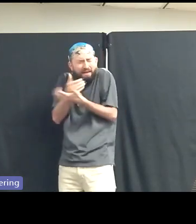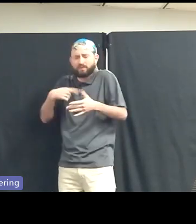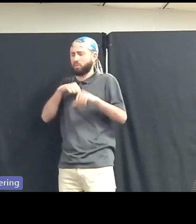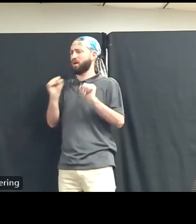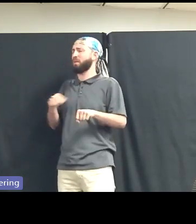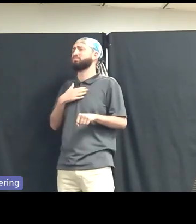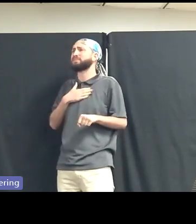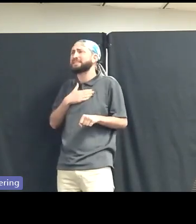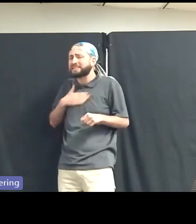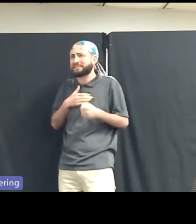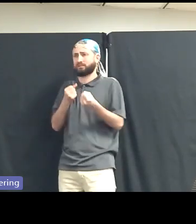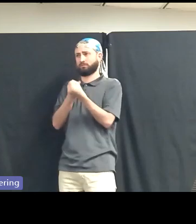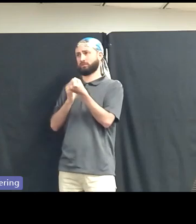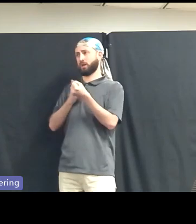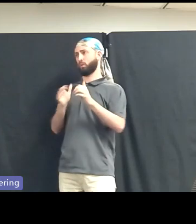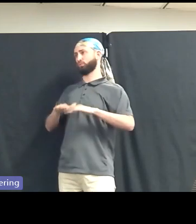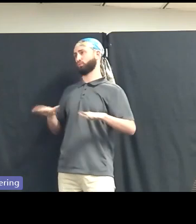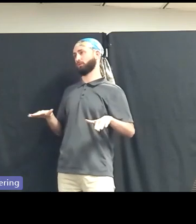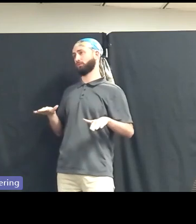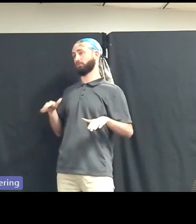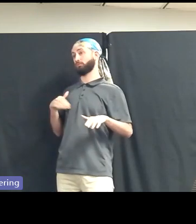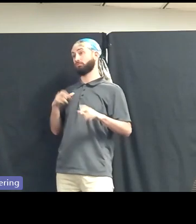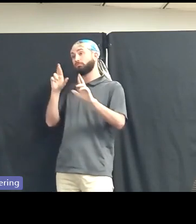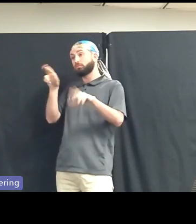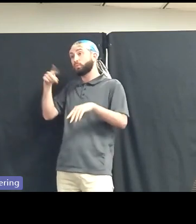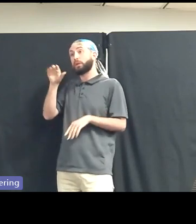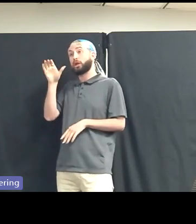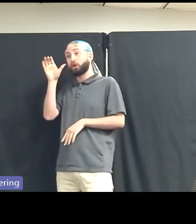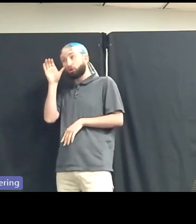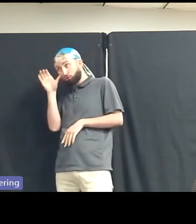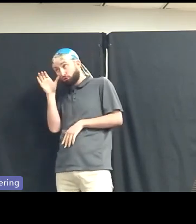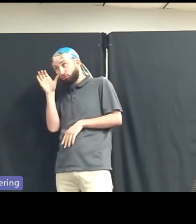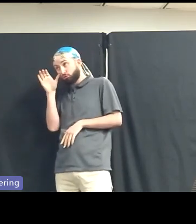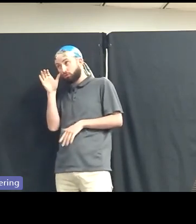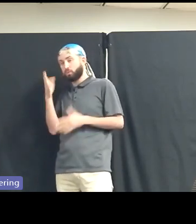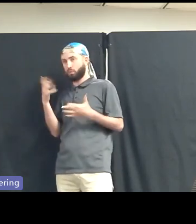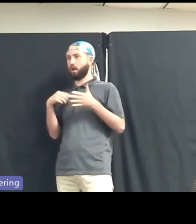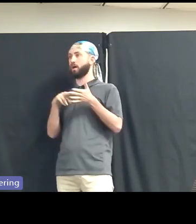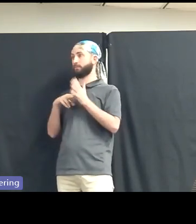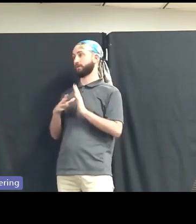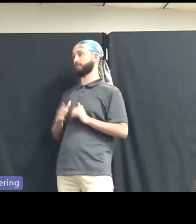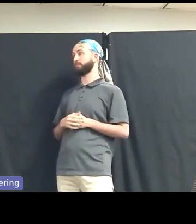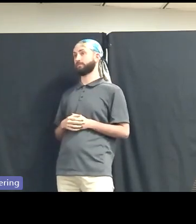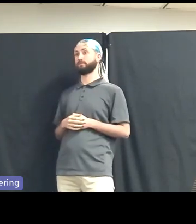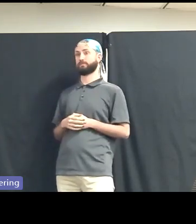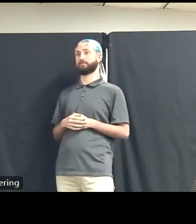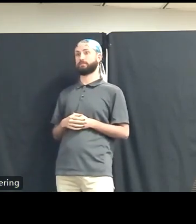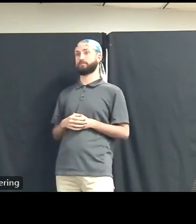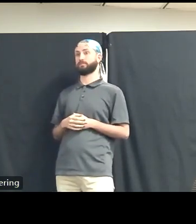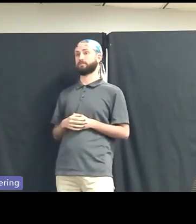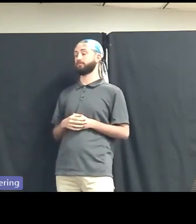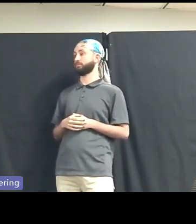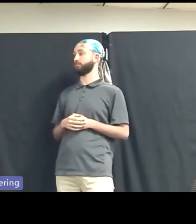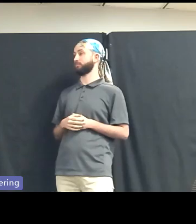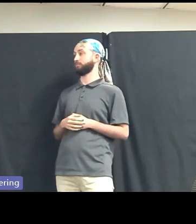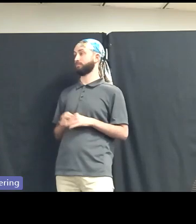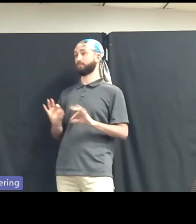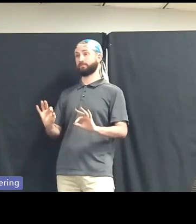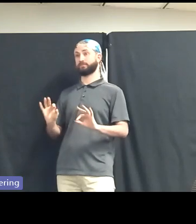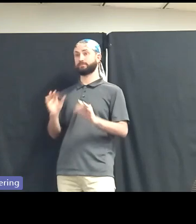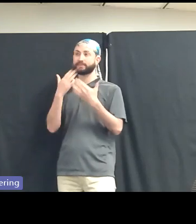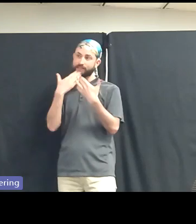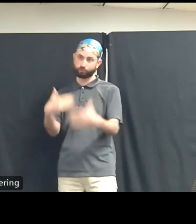next generation of deaf professionals and deaf community. And I hope that you can hear us and understand where